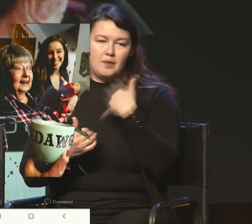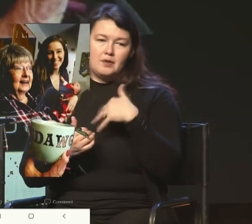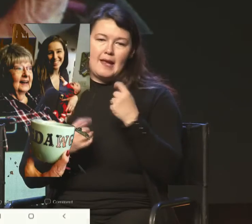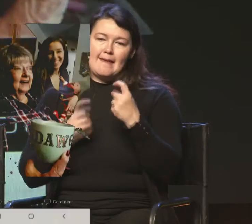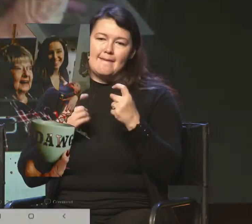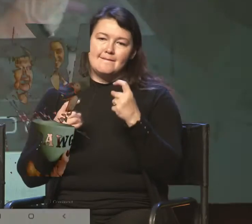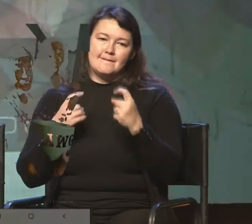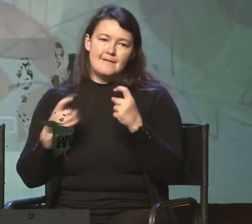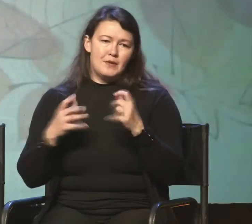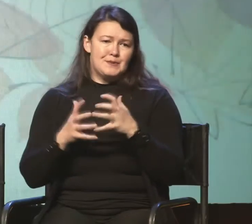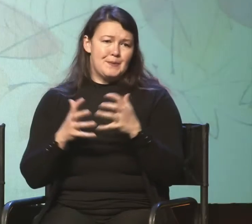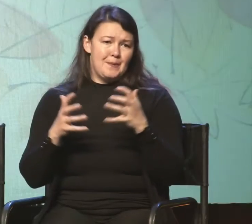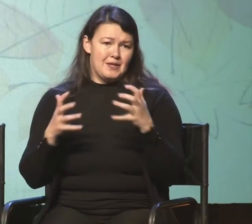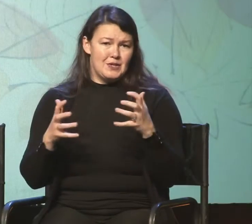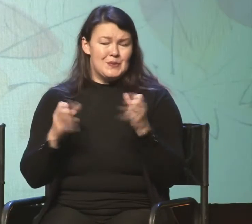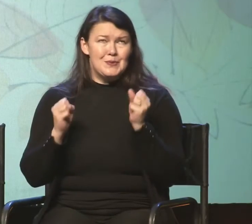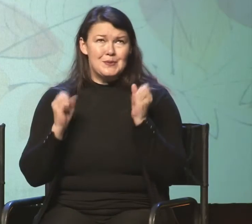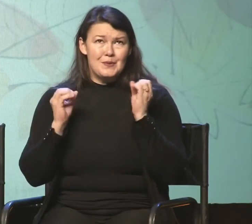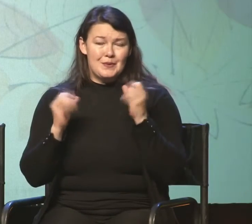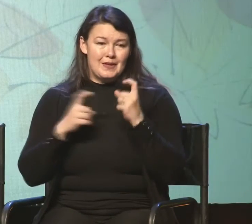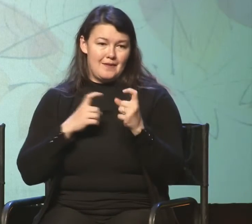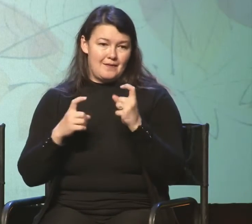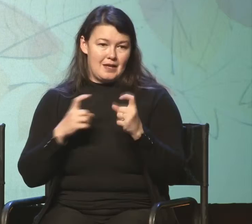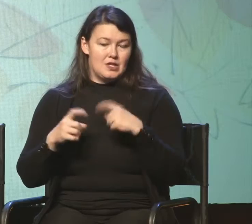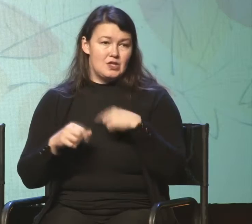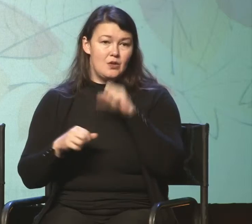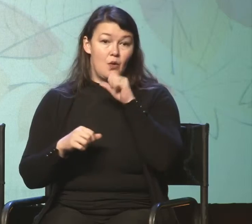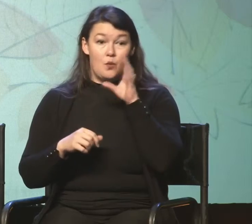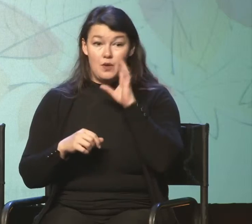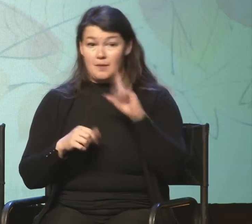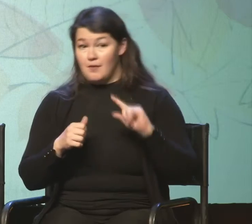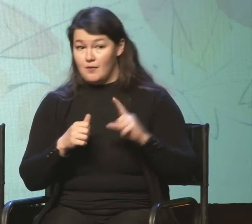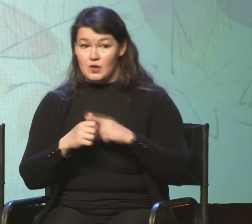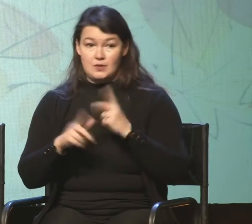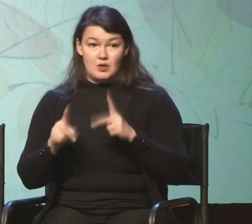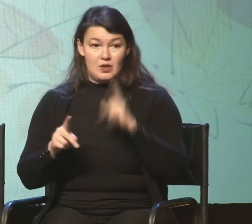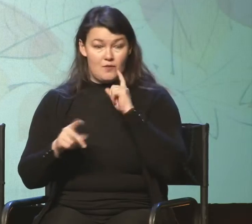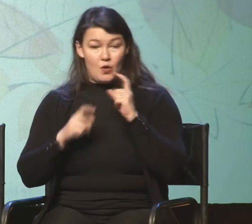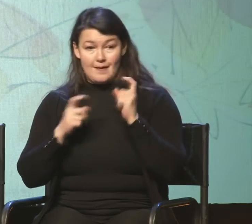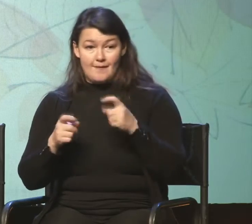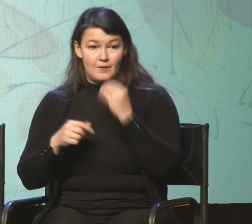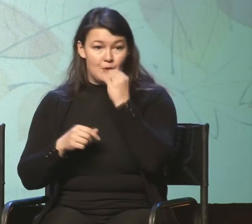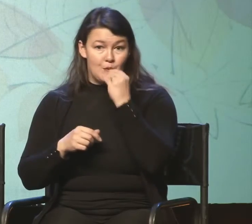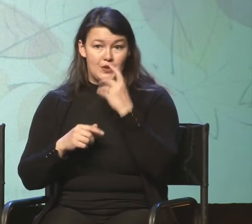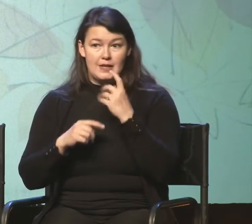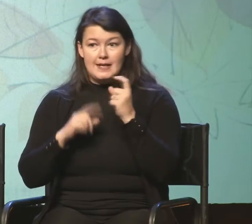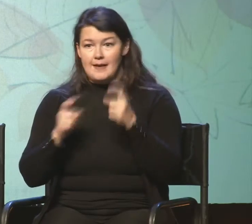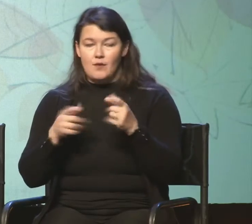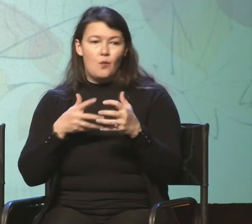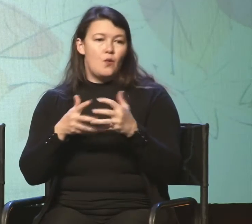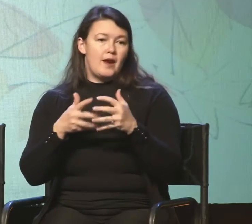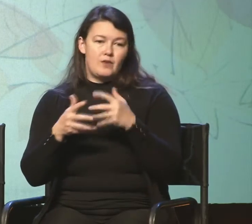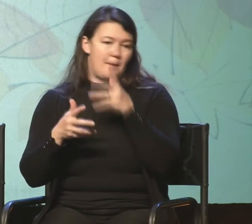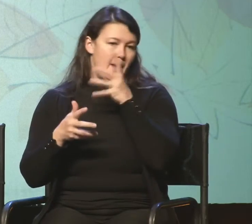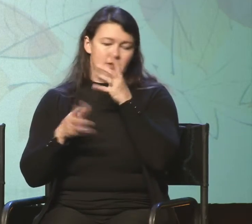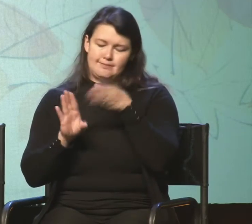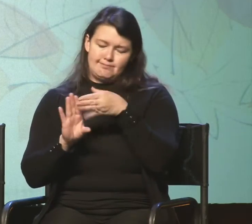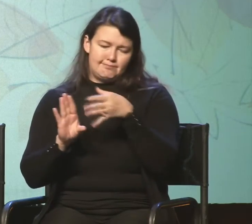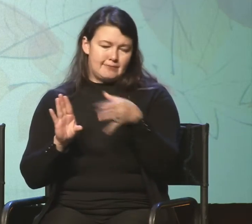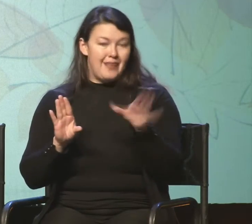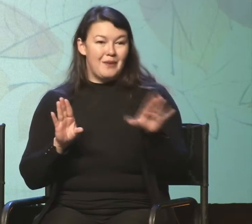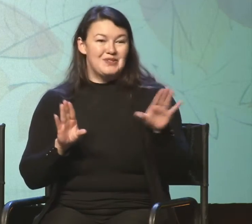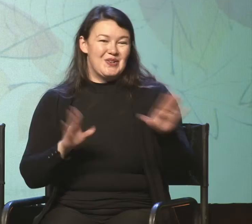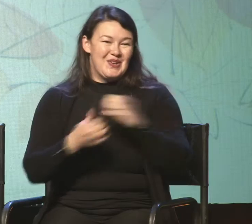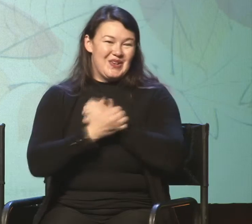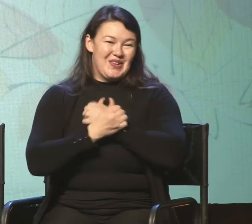She was just so giving. She'd be the first one to give food, give whatever. That was her love language.